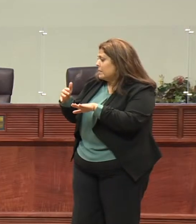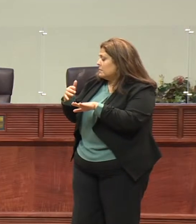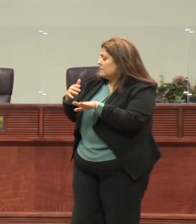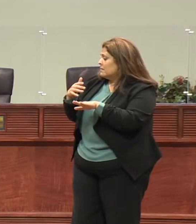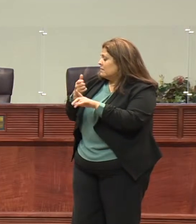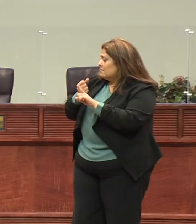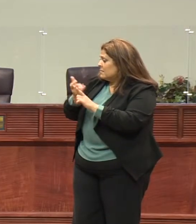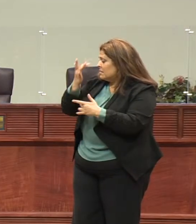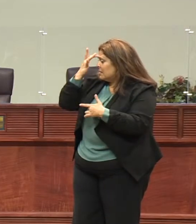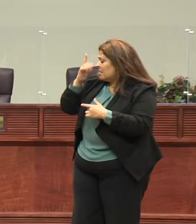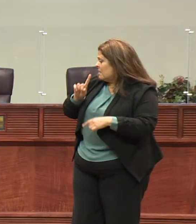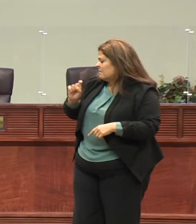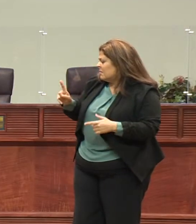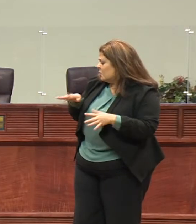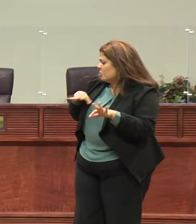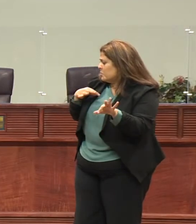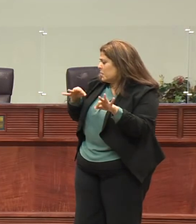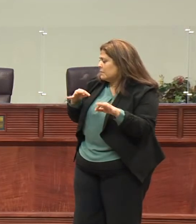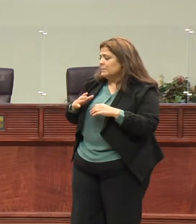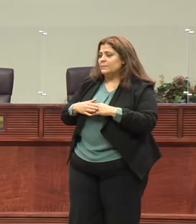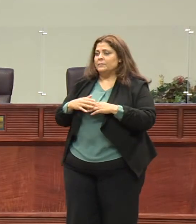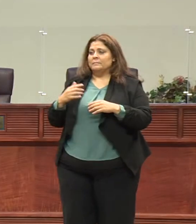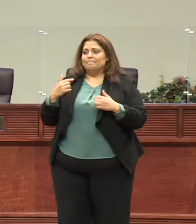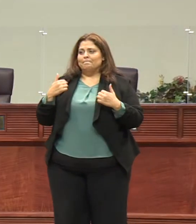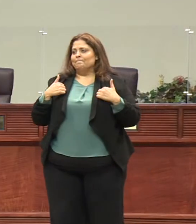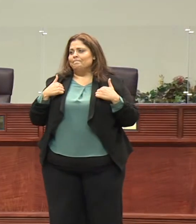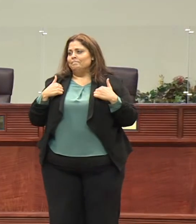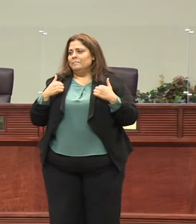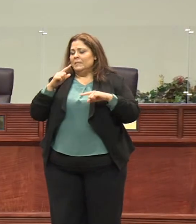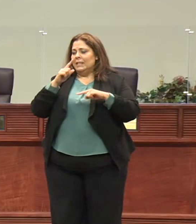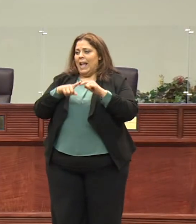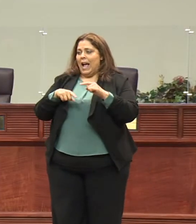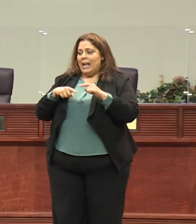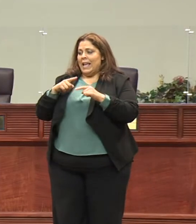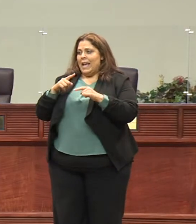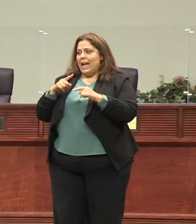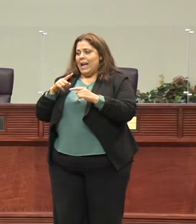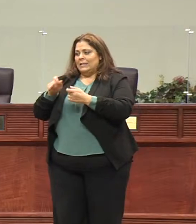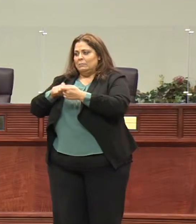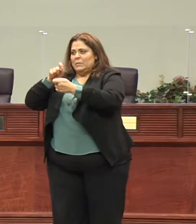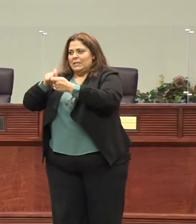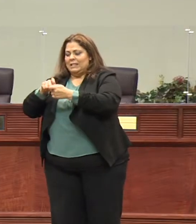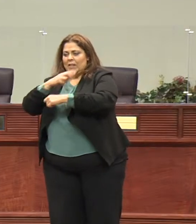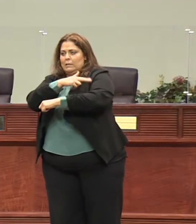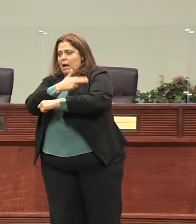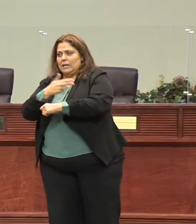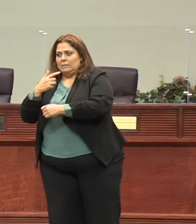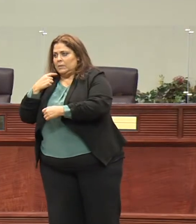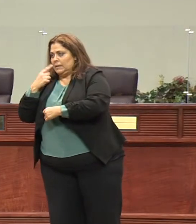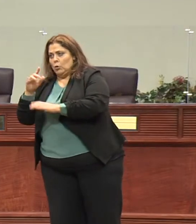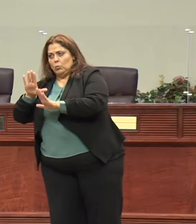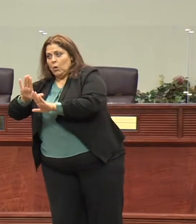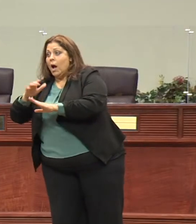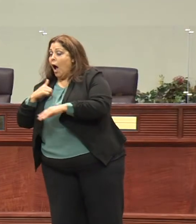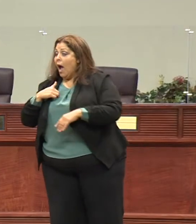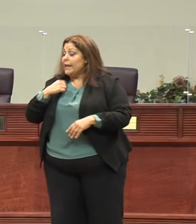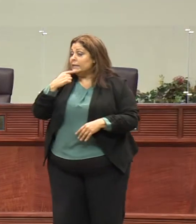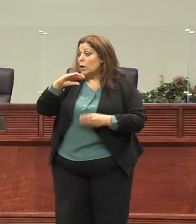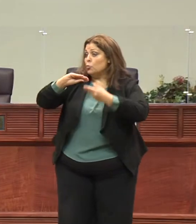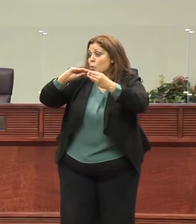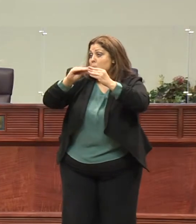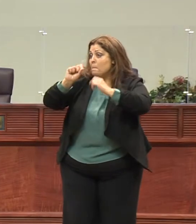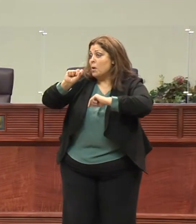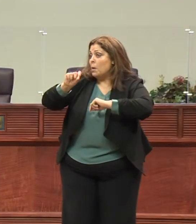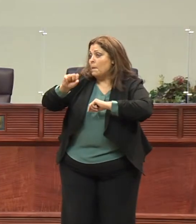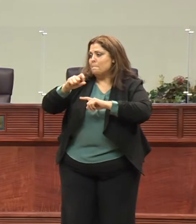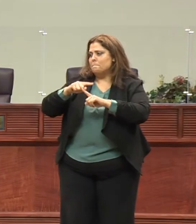individuals? So I will not be able to speak about the hospitalization itself in general. I can give you a number. But